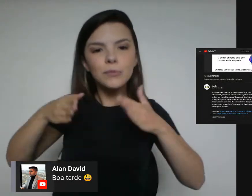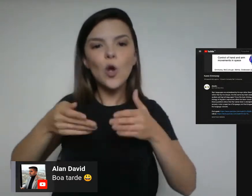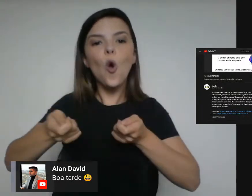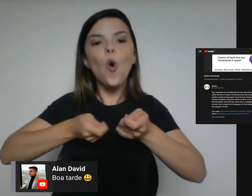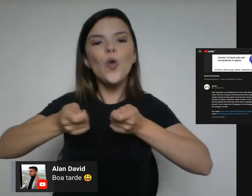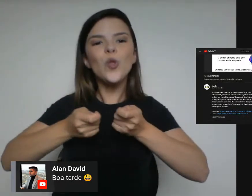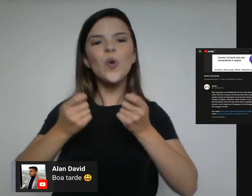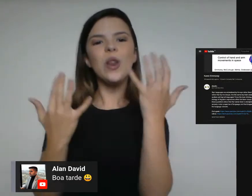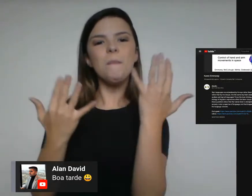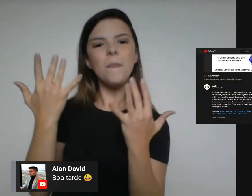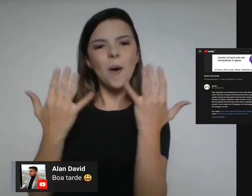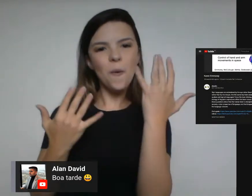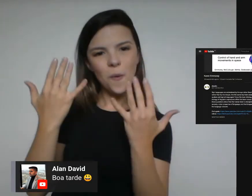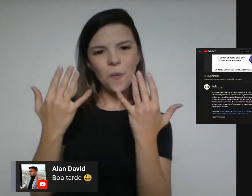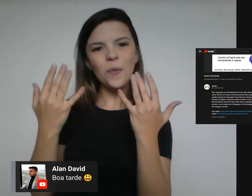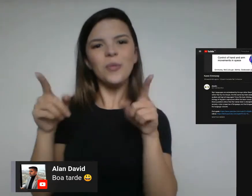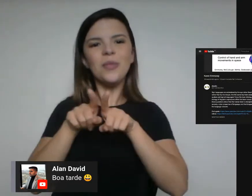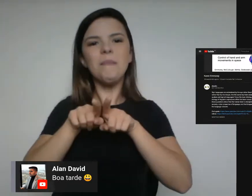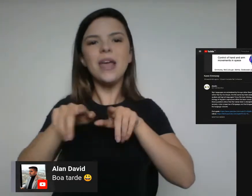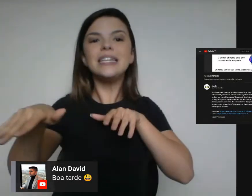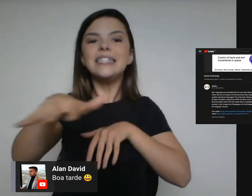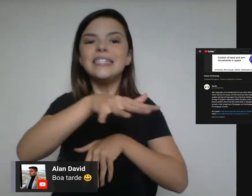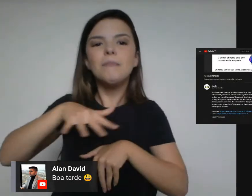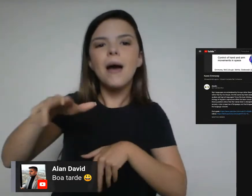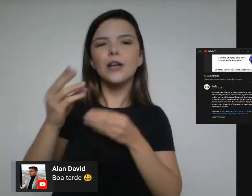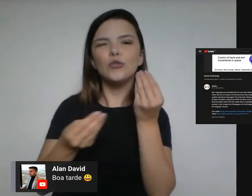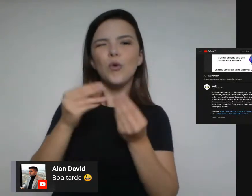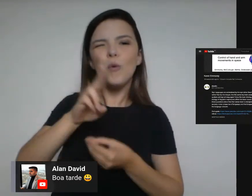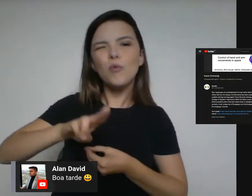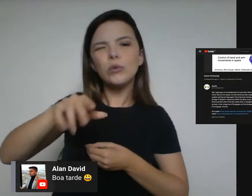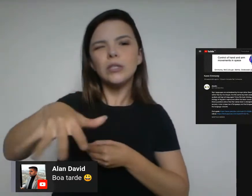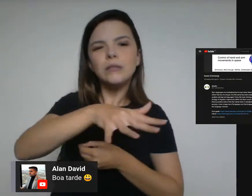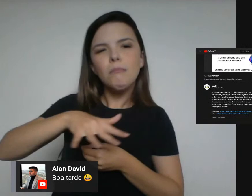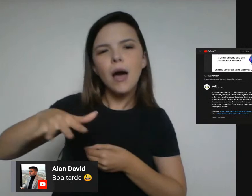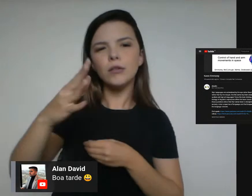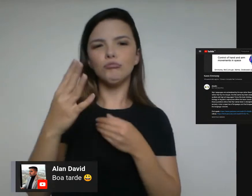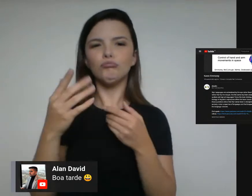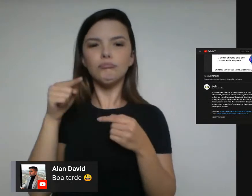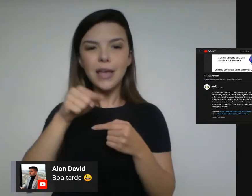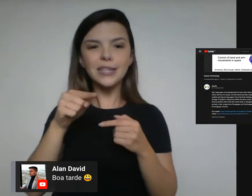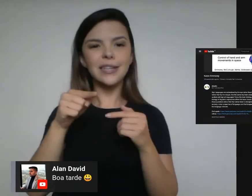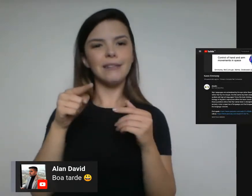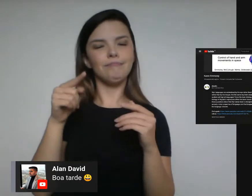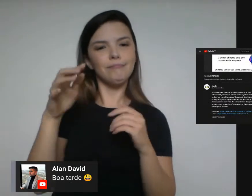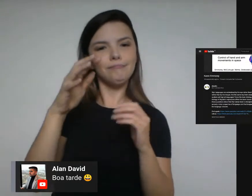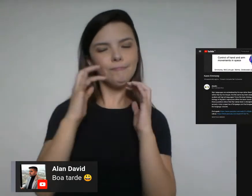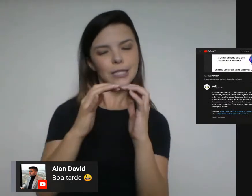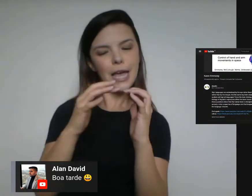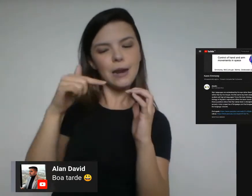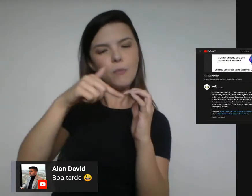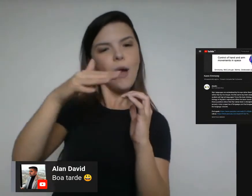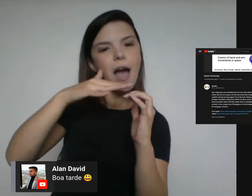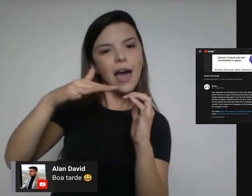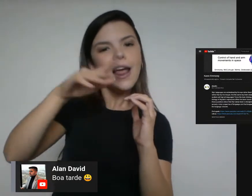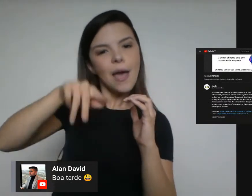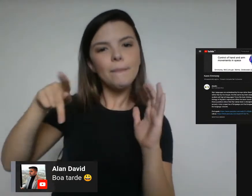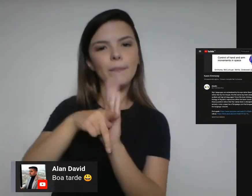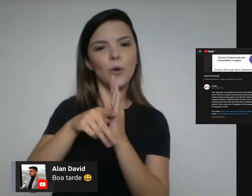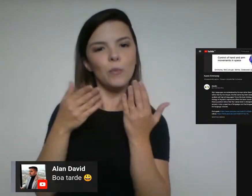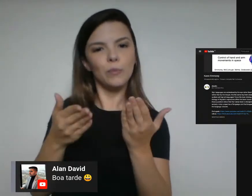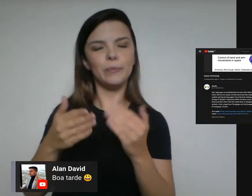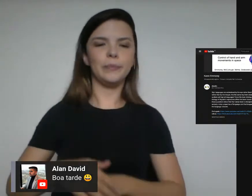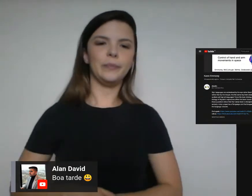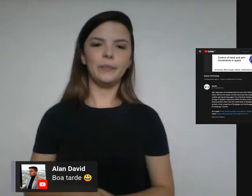in space. And we relatively recently conducted a study to specifically look at the role